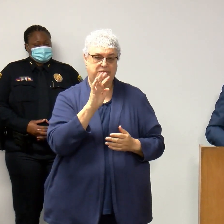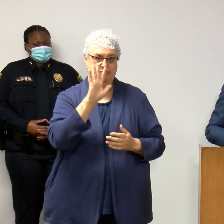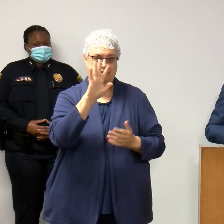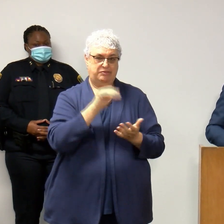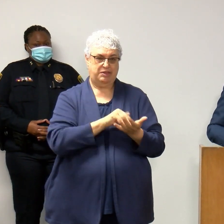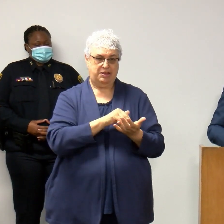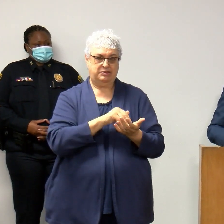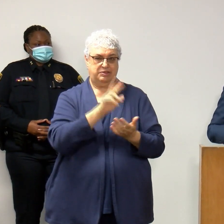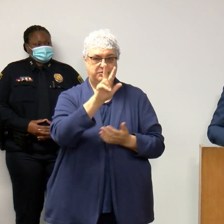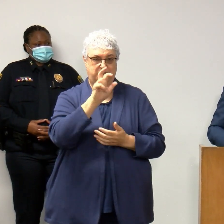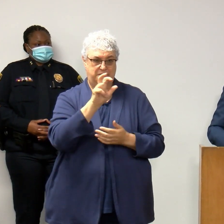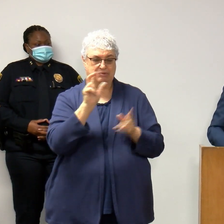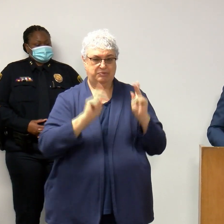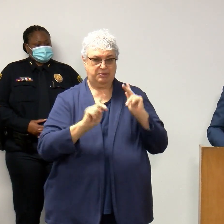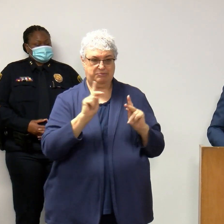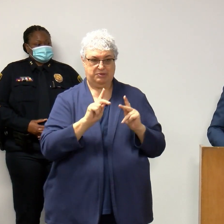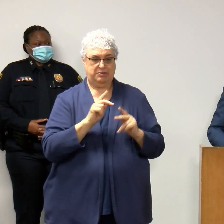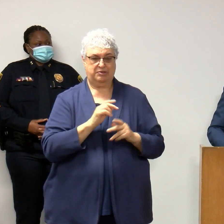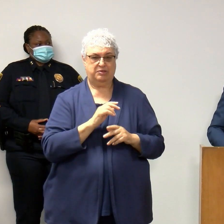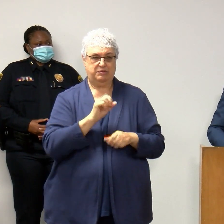But the action being taken today